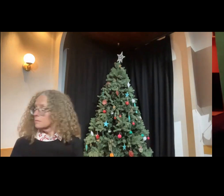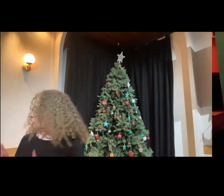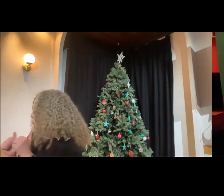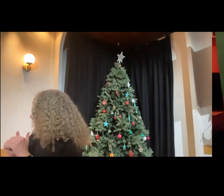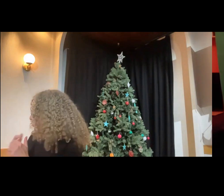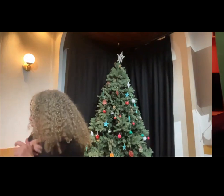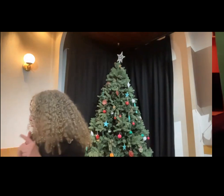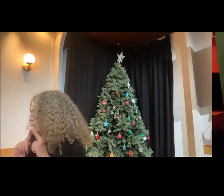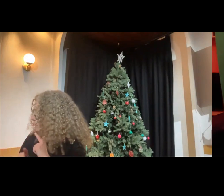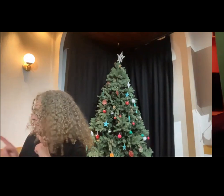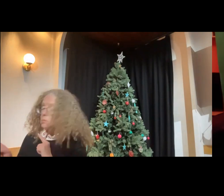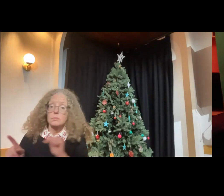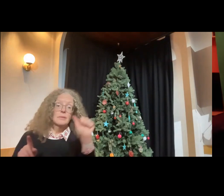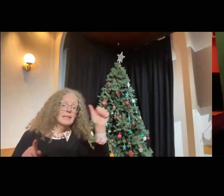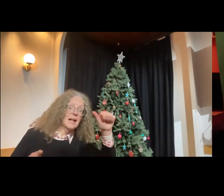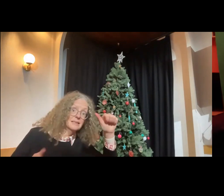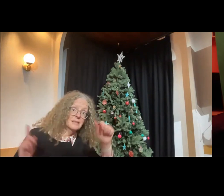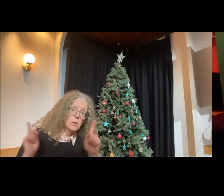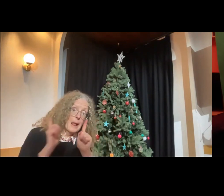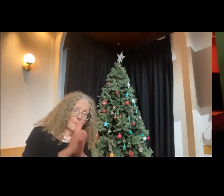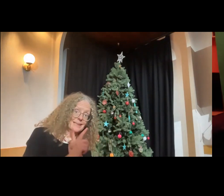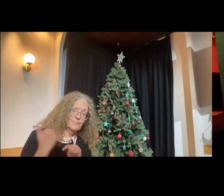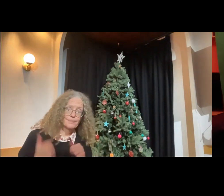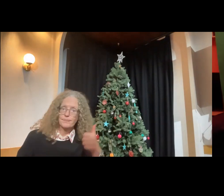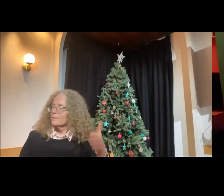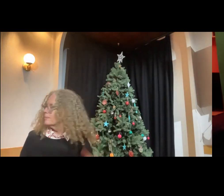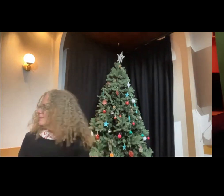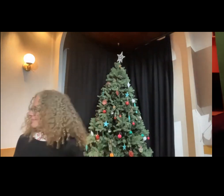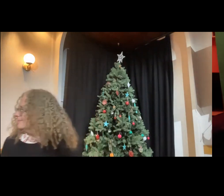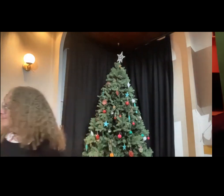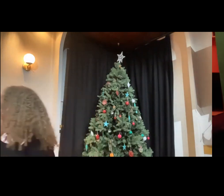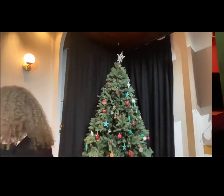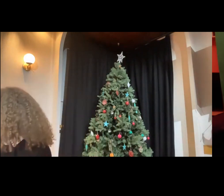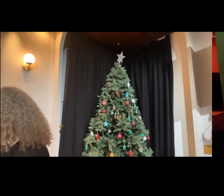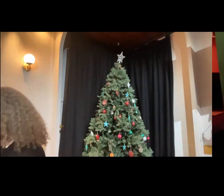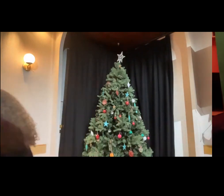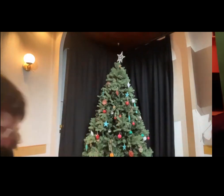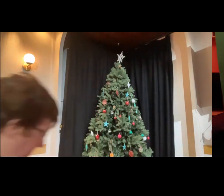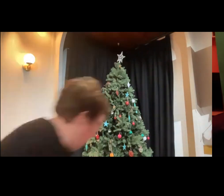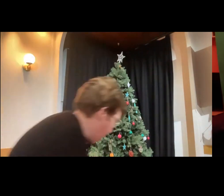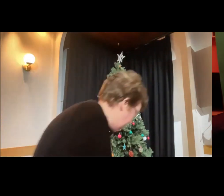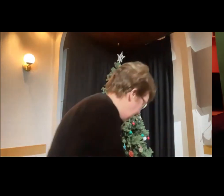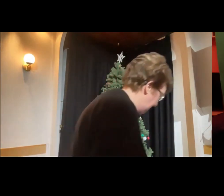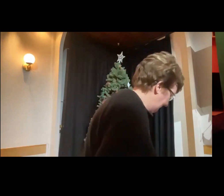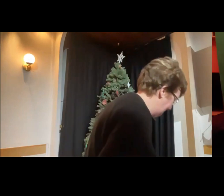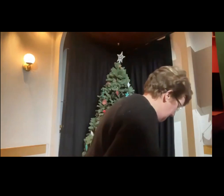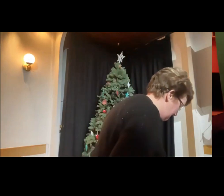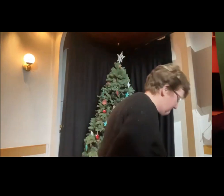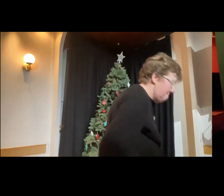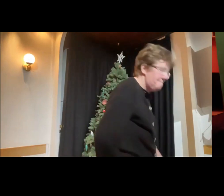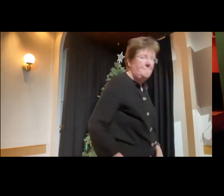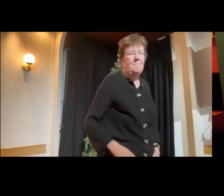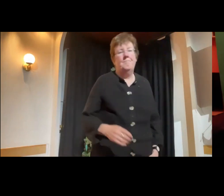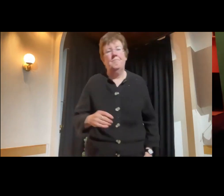children in those contexts rather than hearing people and then having to work up their BSL fluency when deaf people are already fluent.